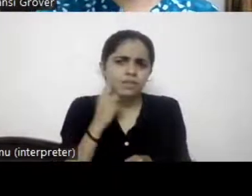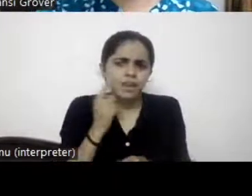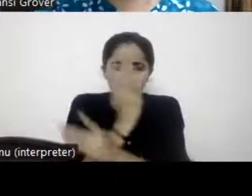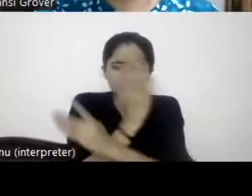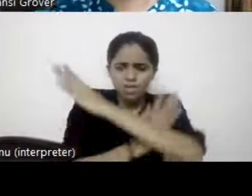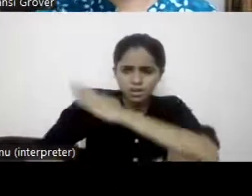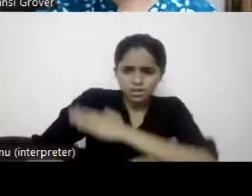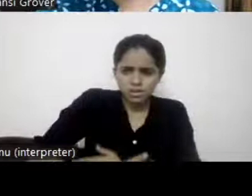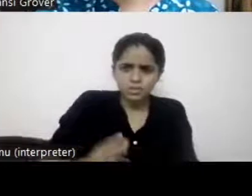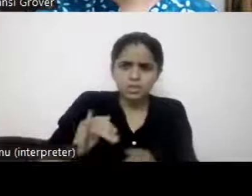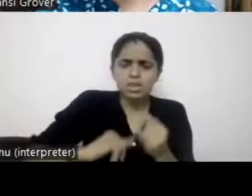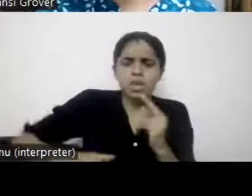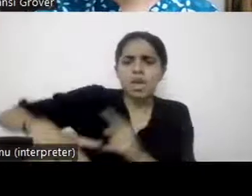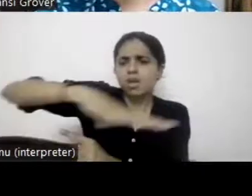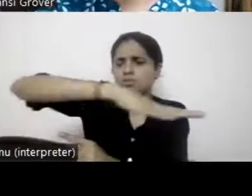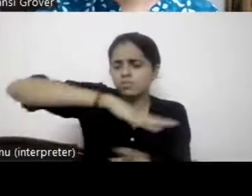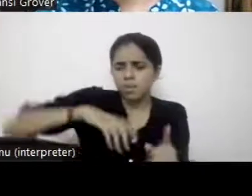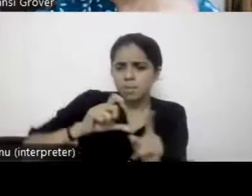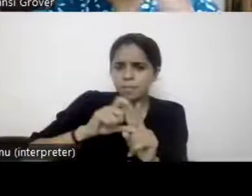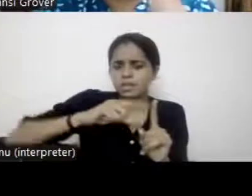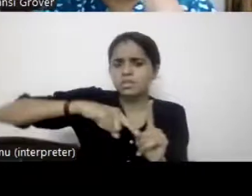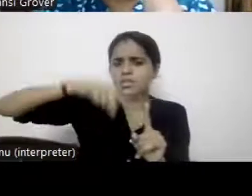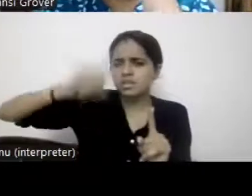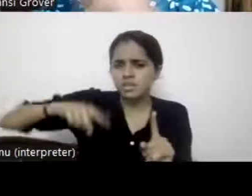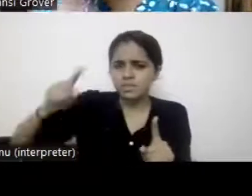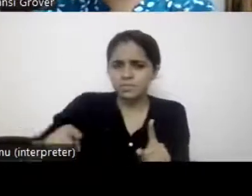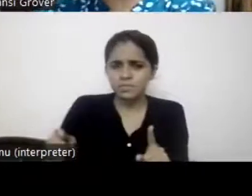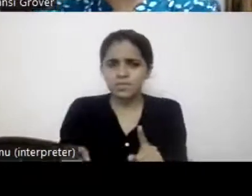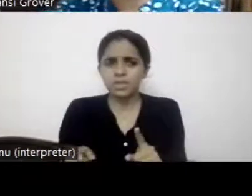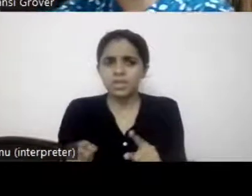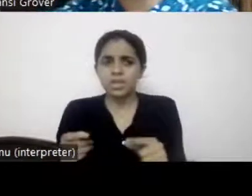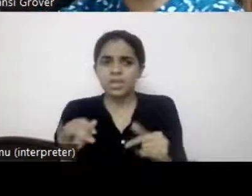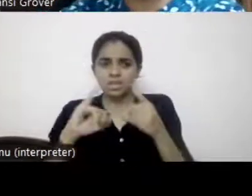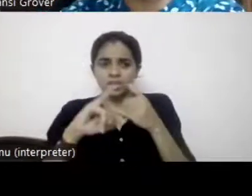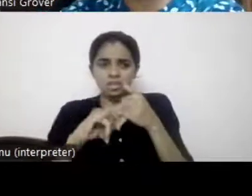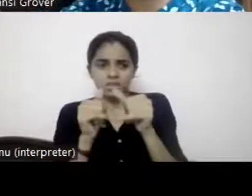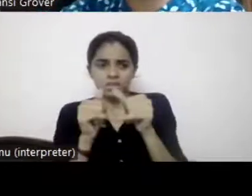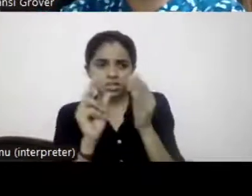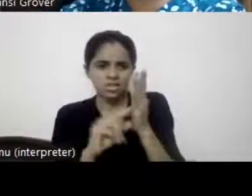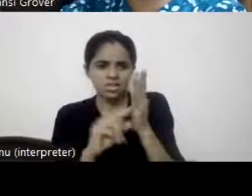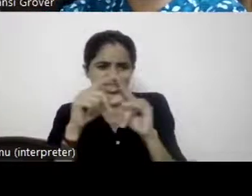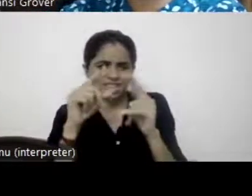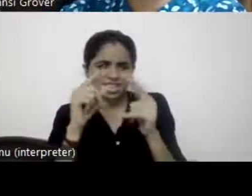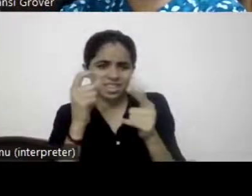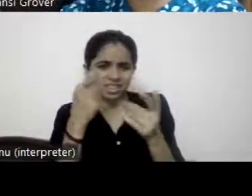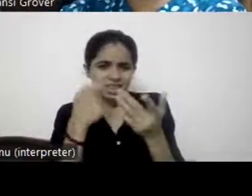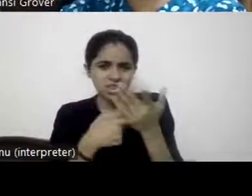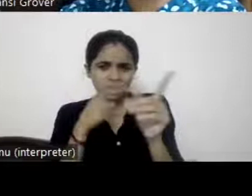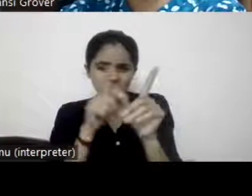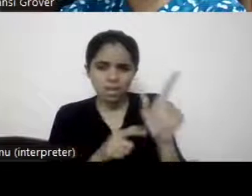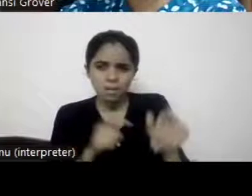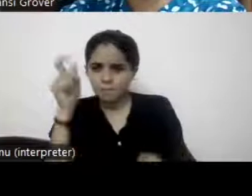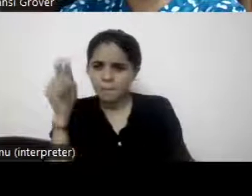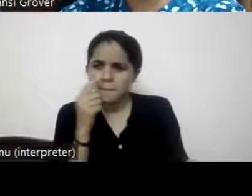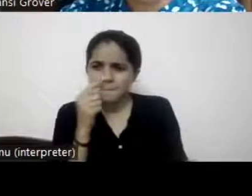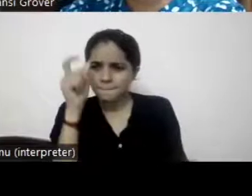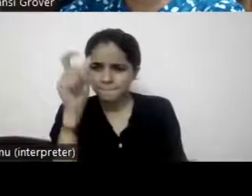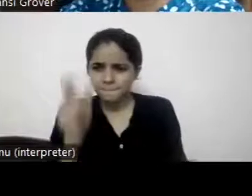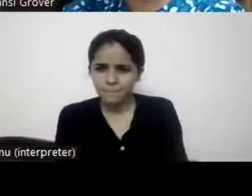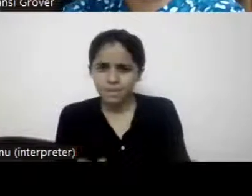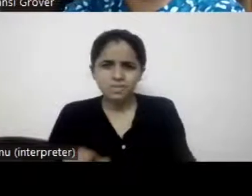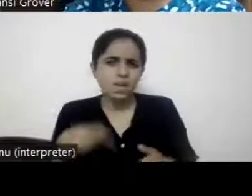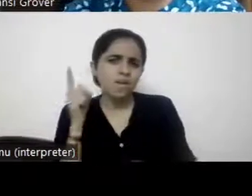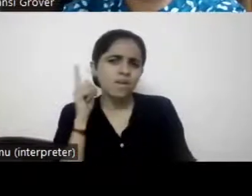disability as diversity. Now, Sandhya Limai, she writes uh, about